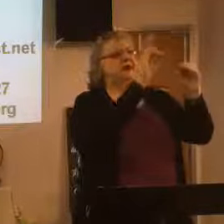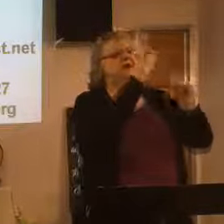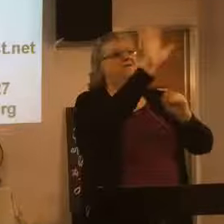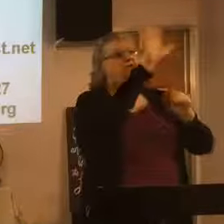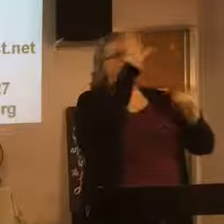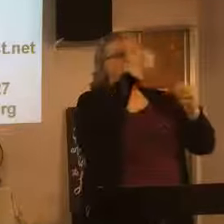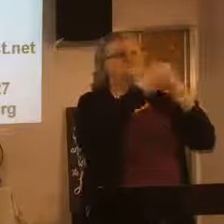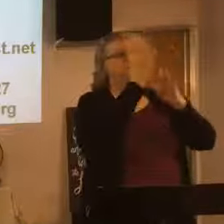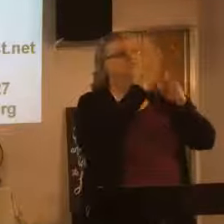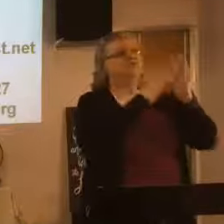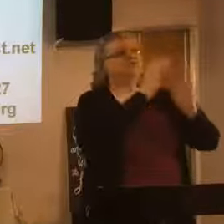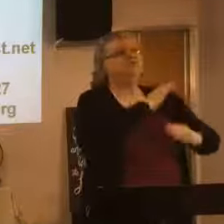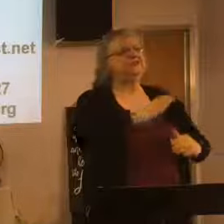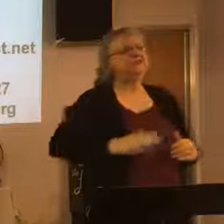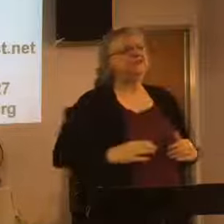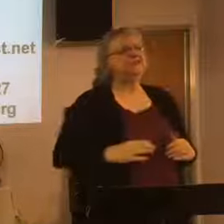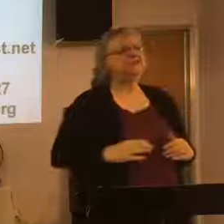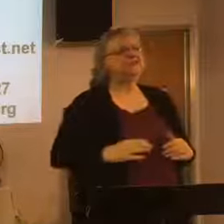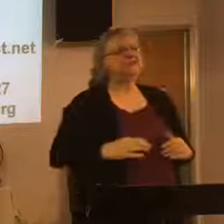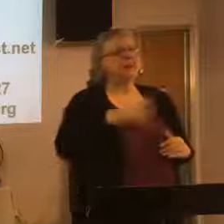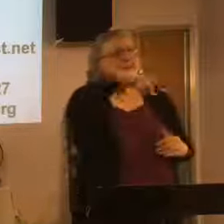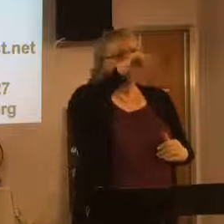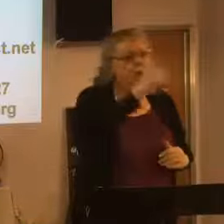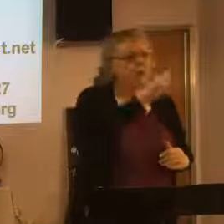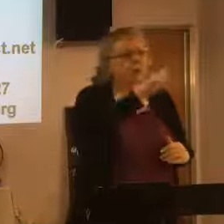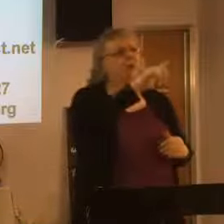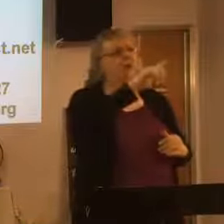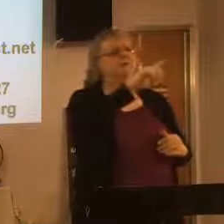son, Jesus Christ, the Apostle Paul.